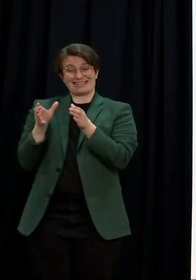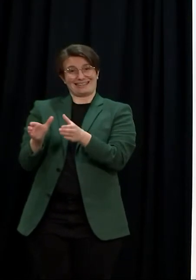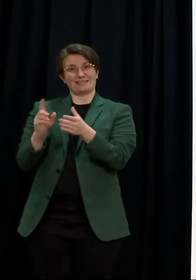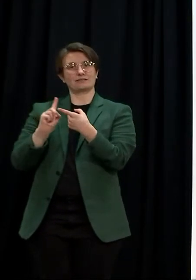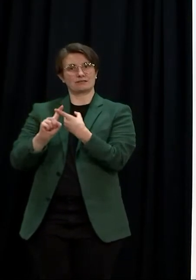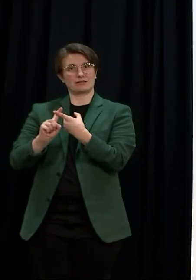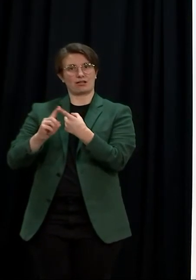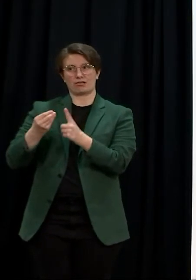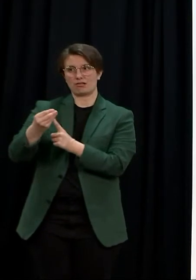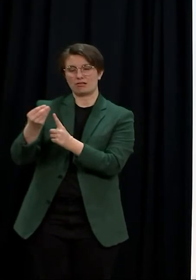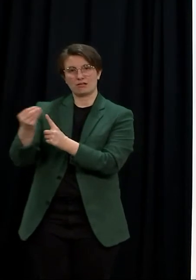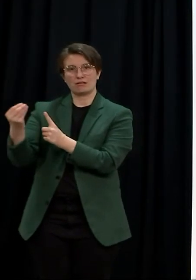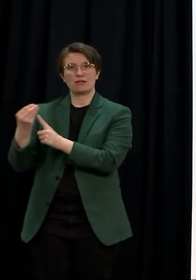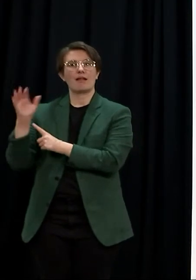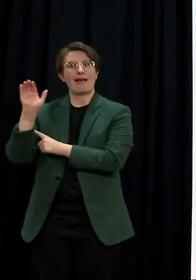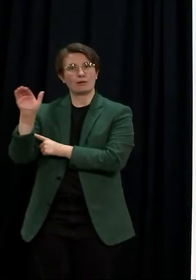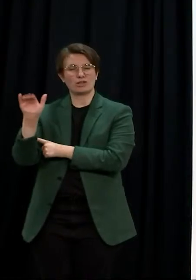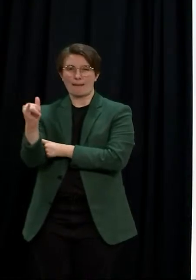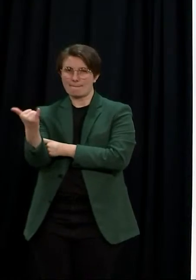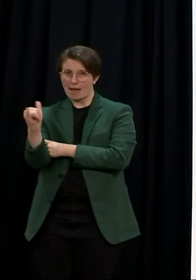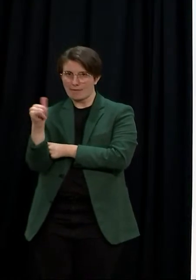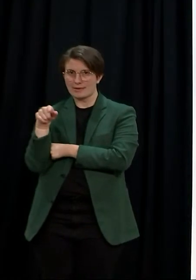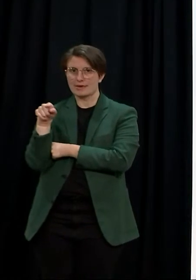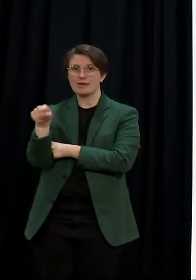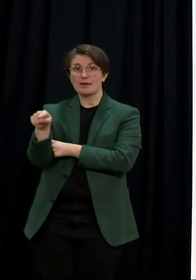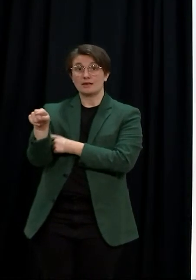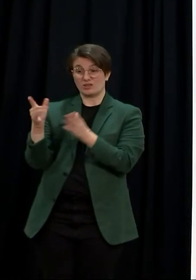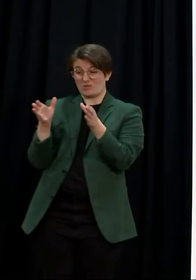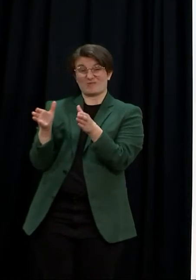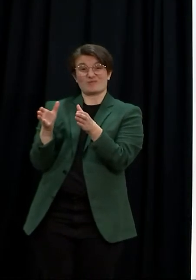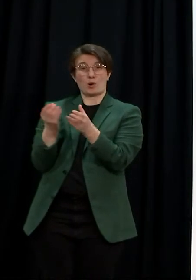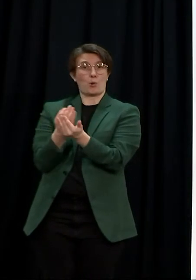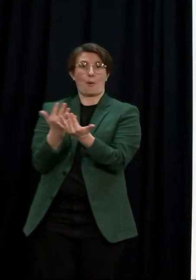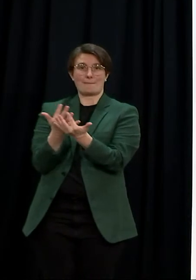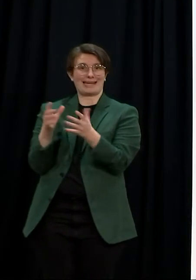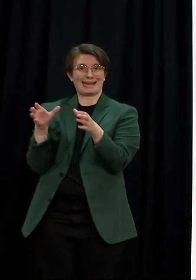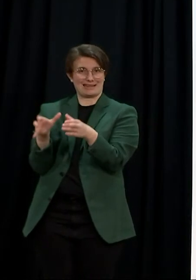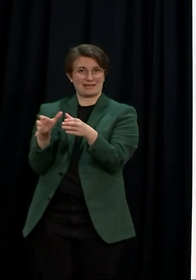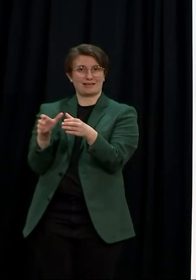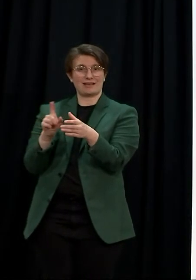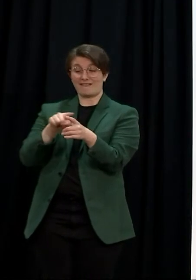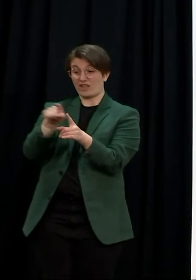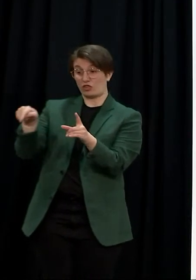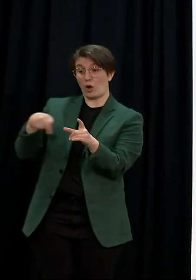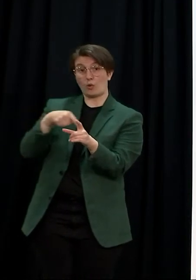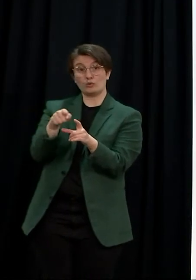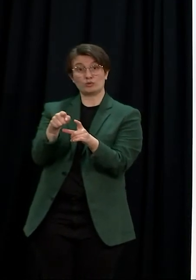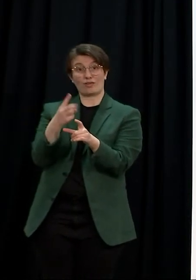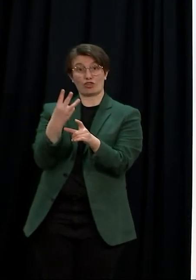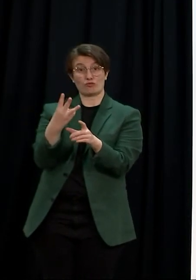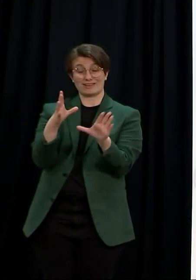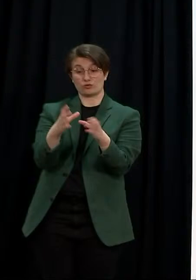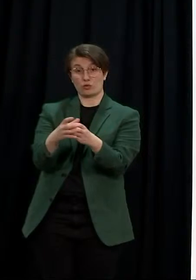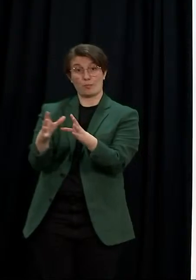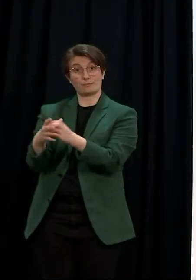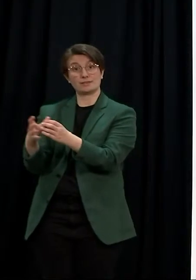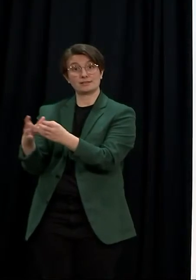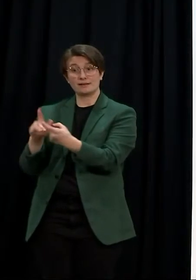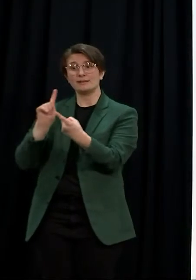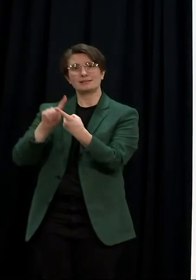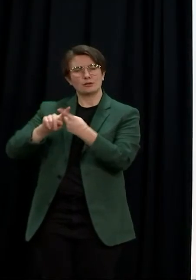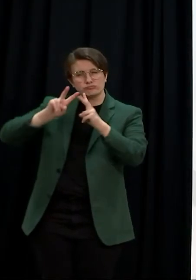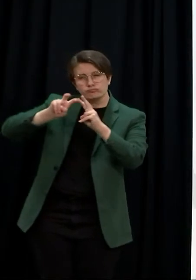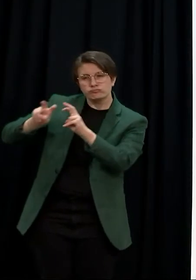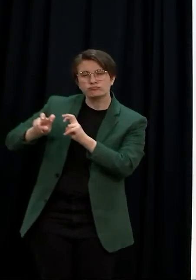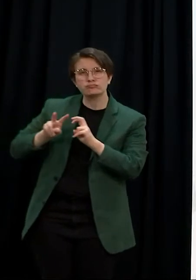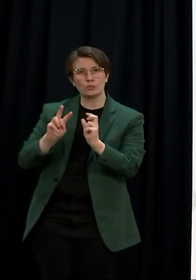there's been a lot of information gathered, a lot of progress made. So we're at that point now in the outbreak where we really can focus down,